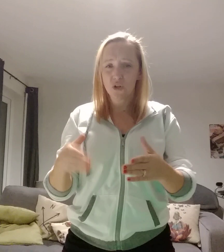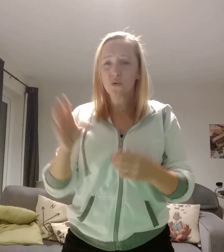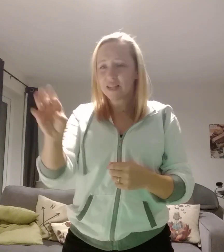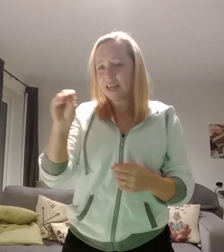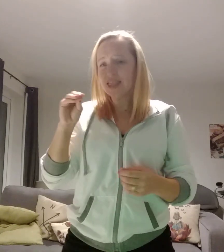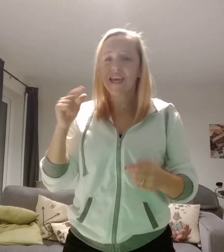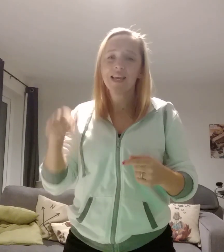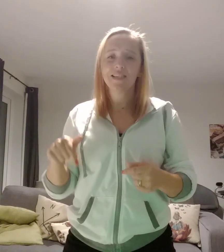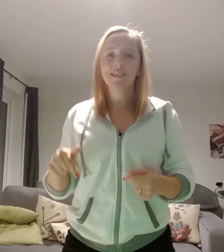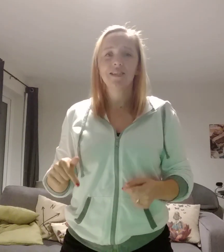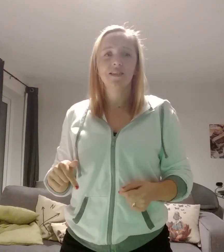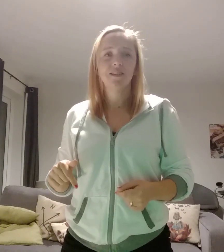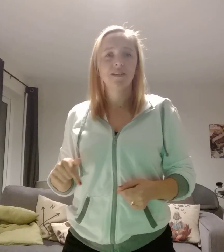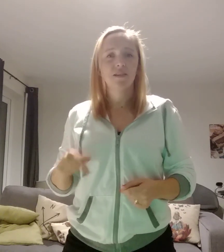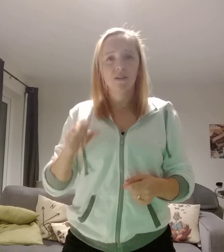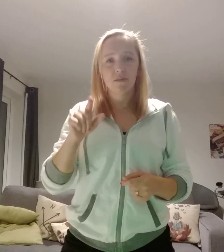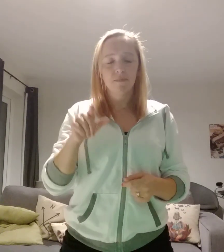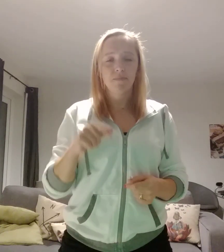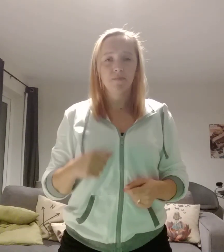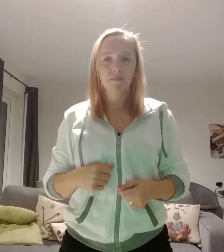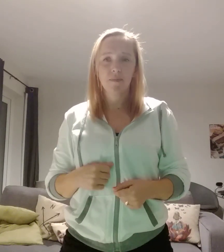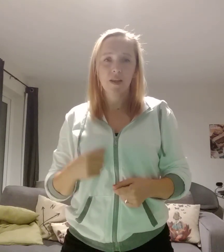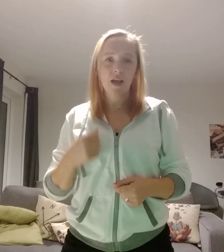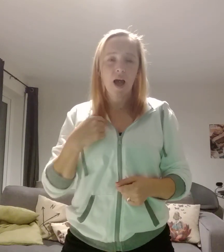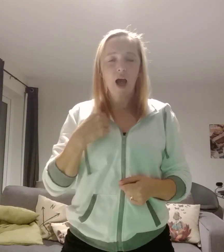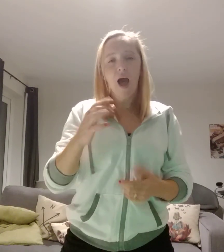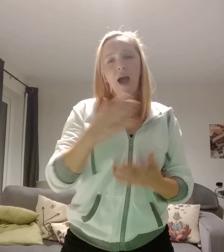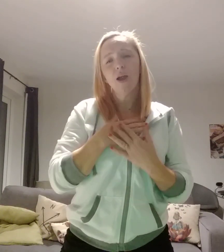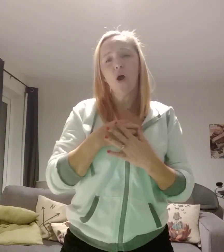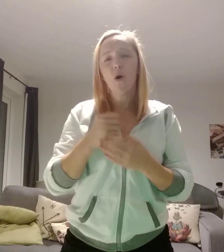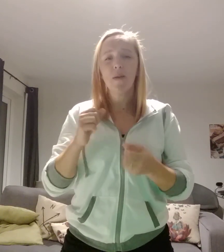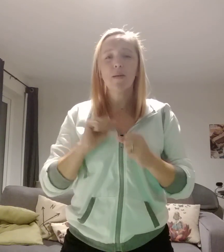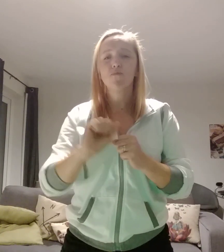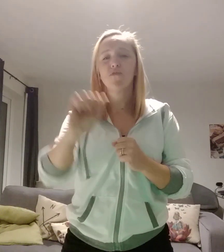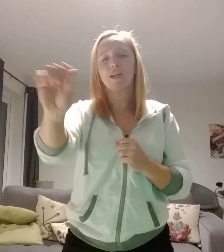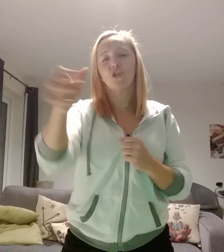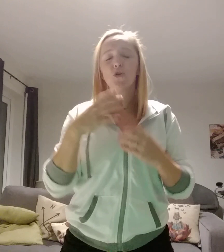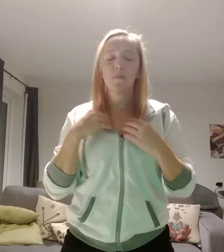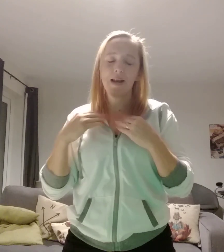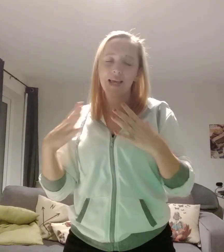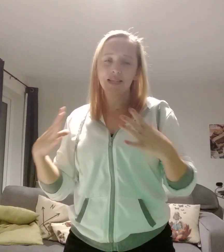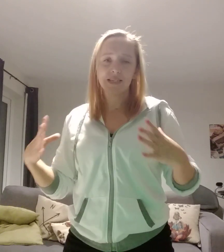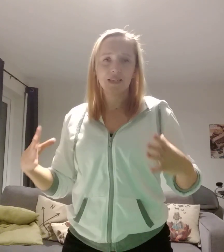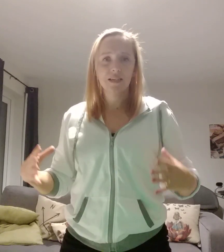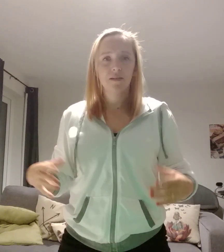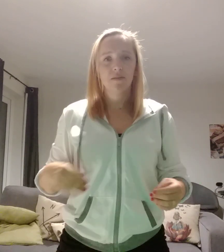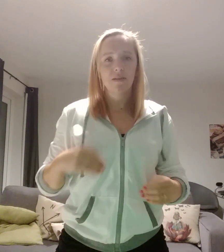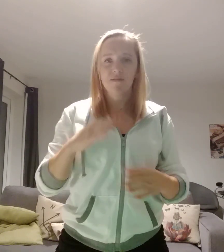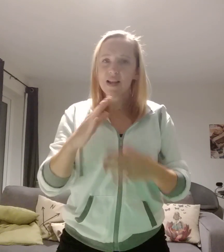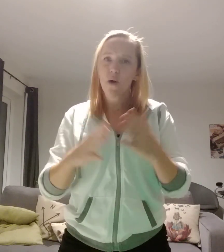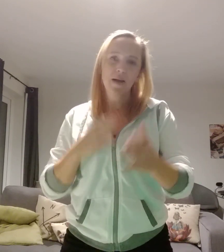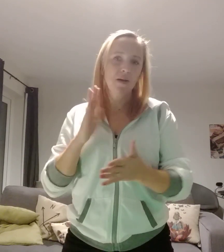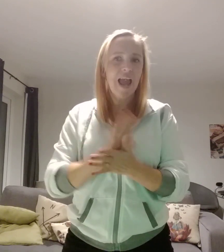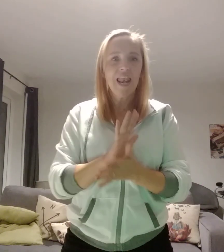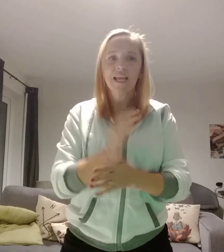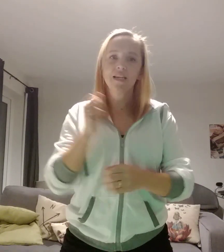choosing this. You too. I hope it brings you bliss. I really hope you get it, and